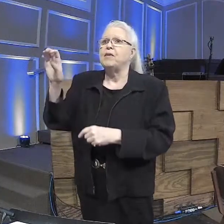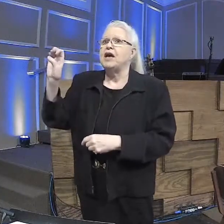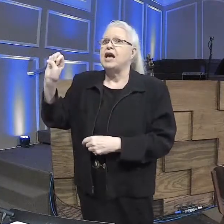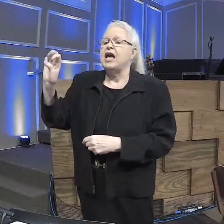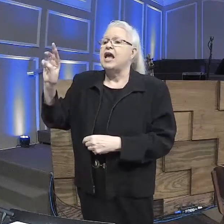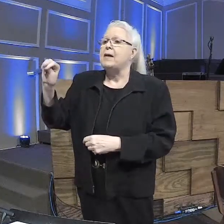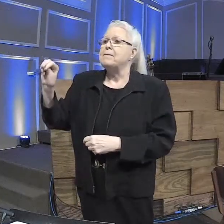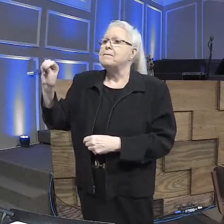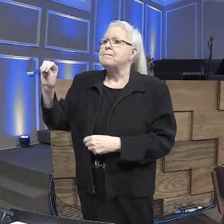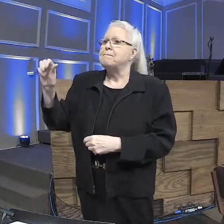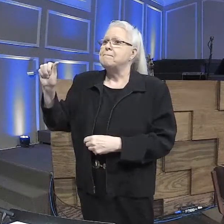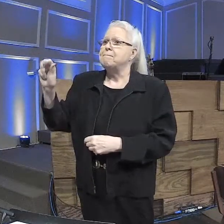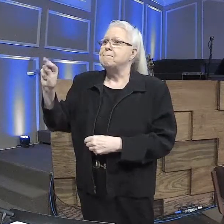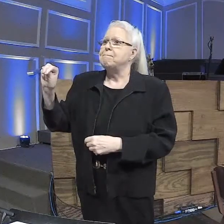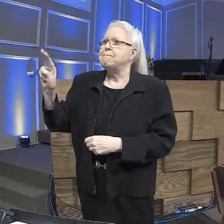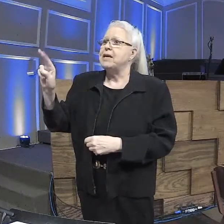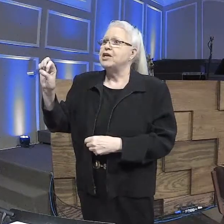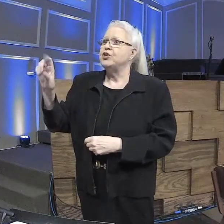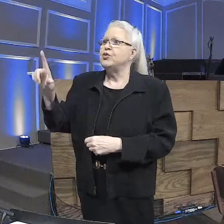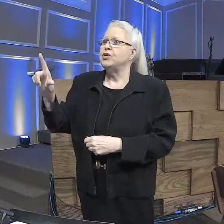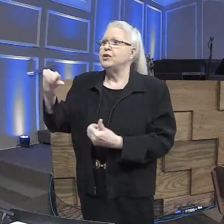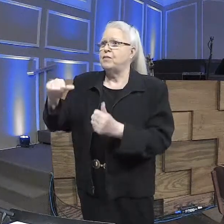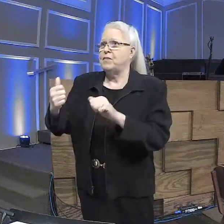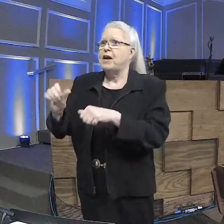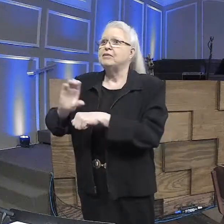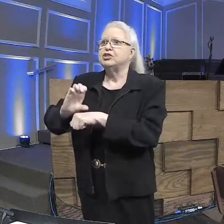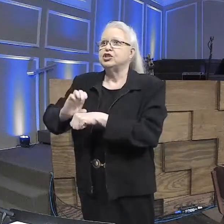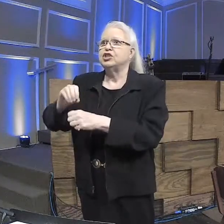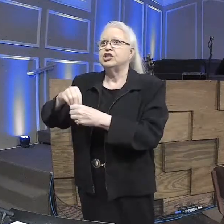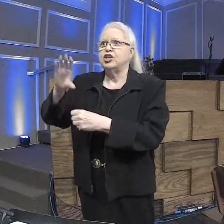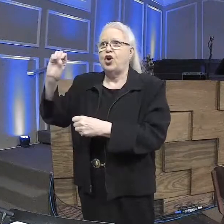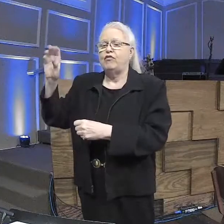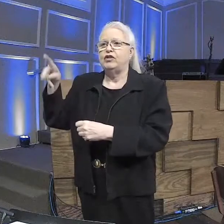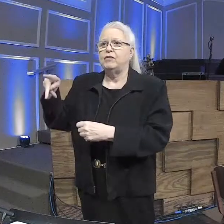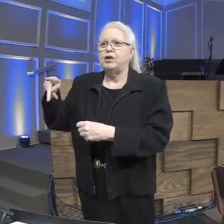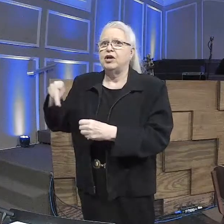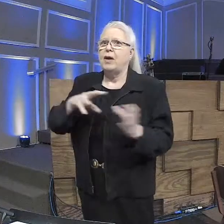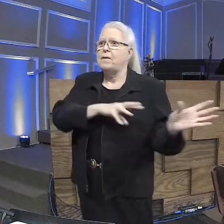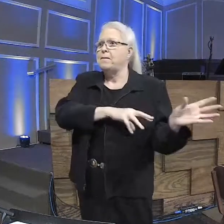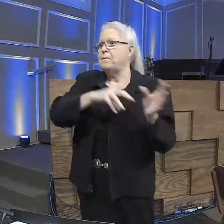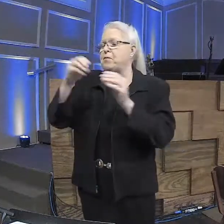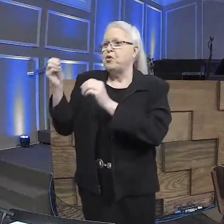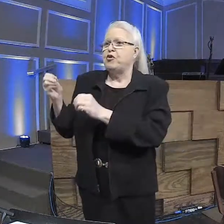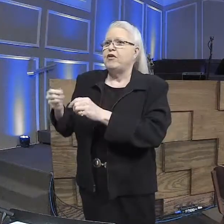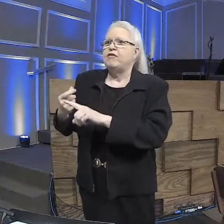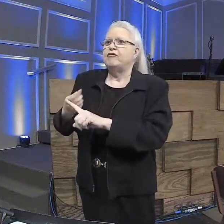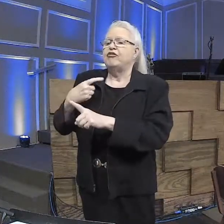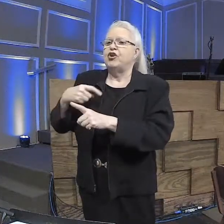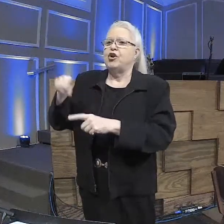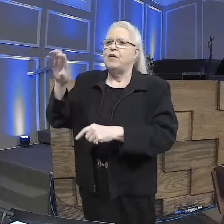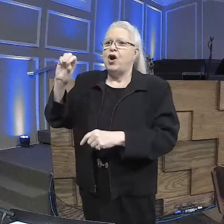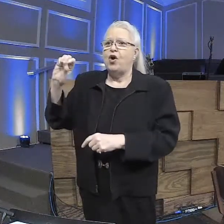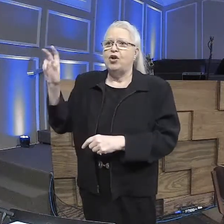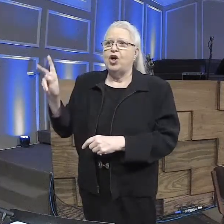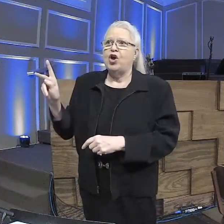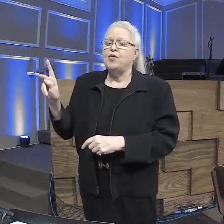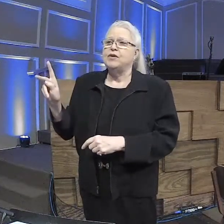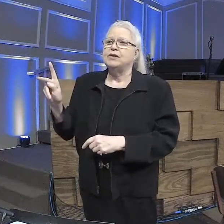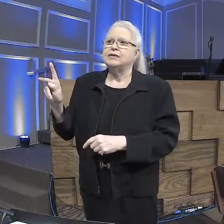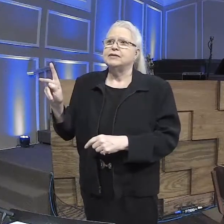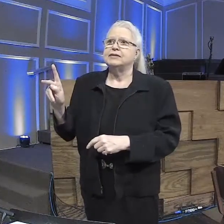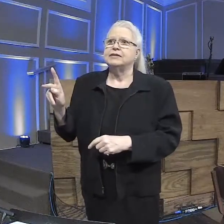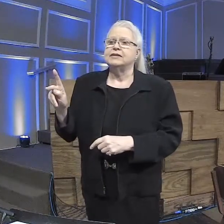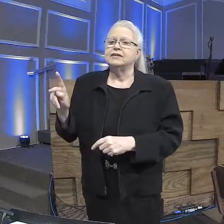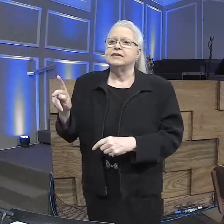readily came, moved up from Oklahoma, began in February 31 years ago to be the founding pastor here at Lenexa